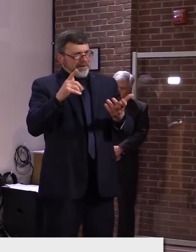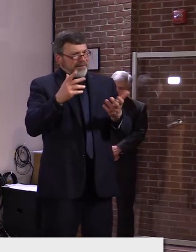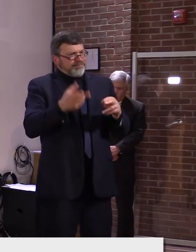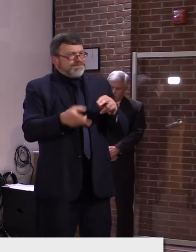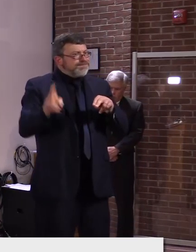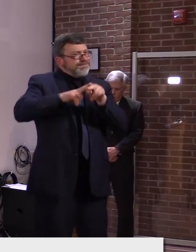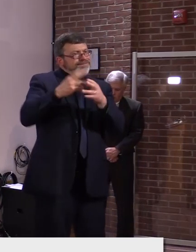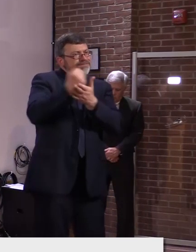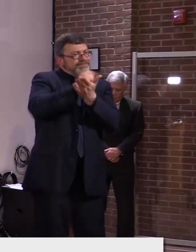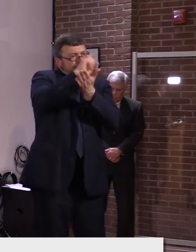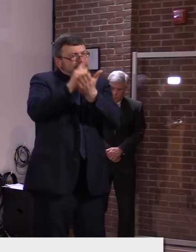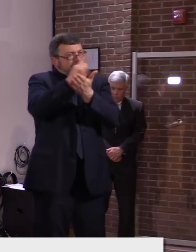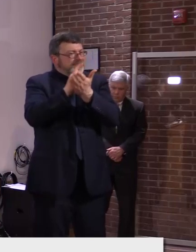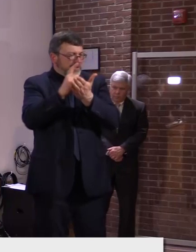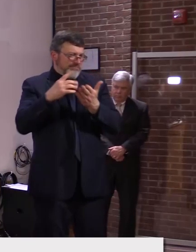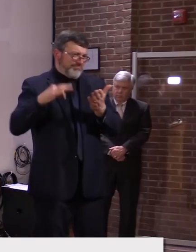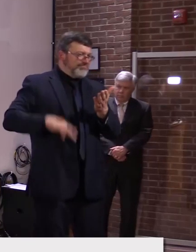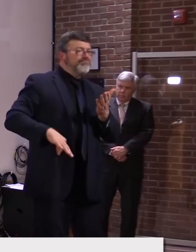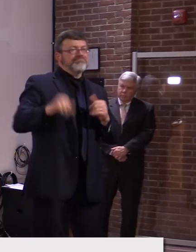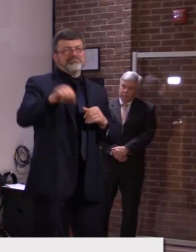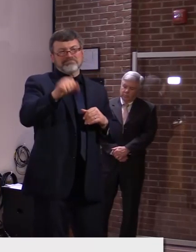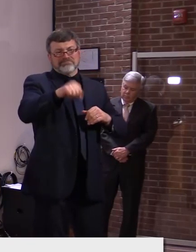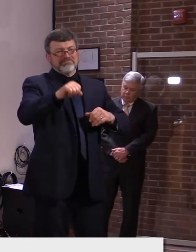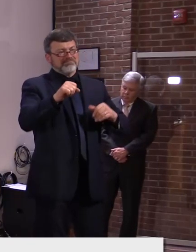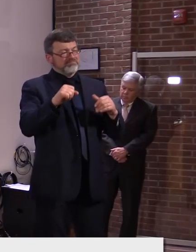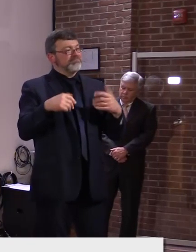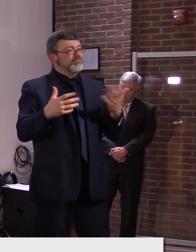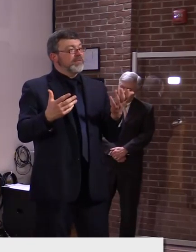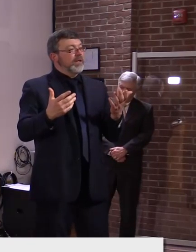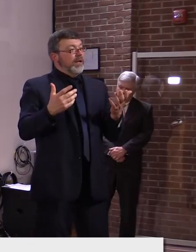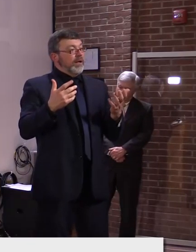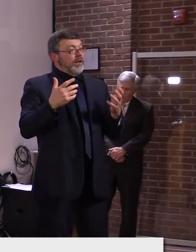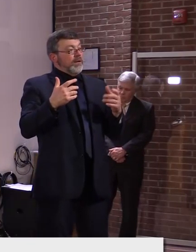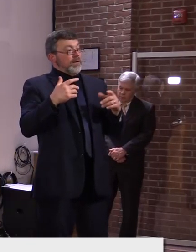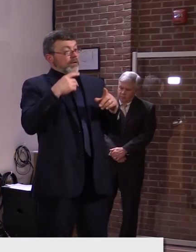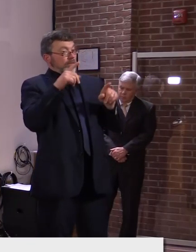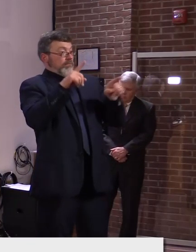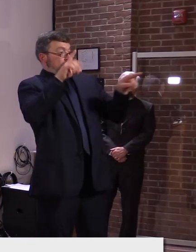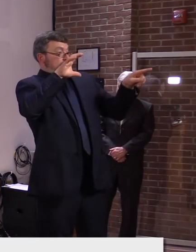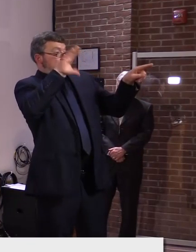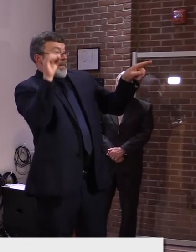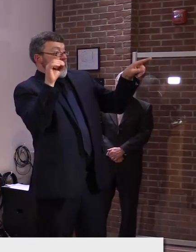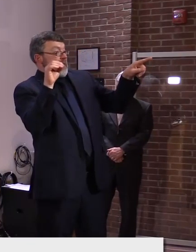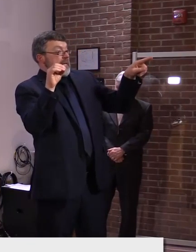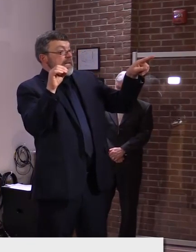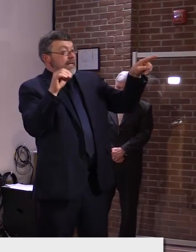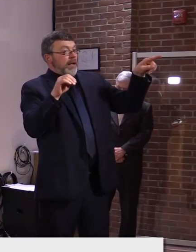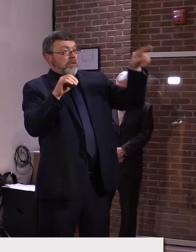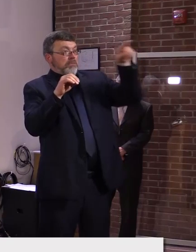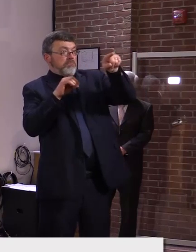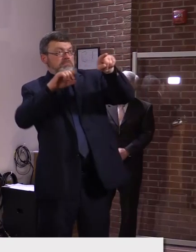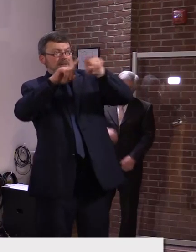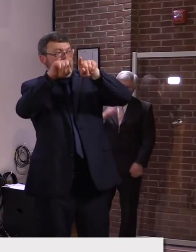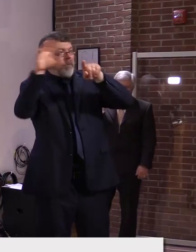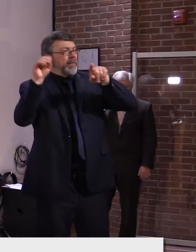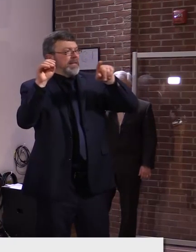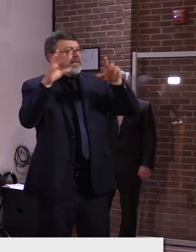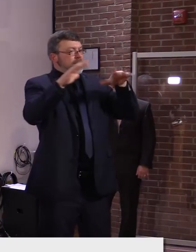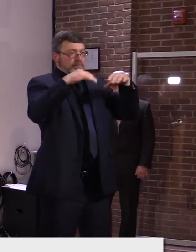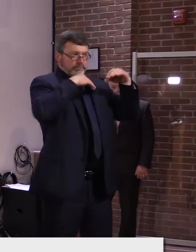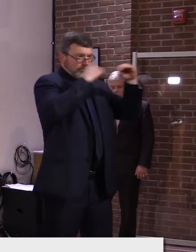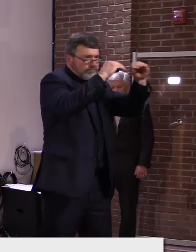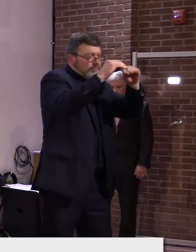at that. We're also, we have to work with our employers. Employers need to train and retrain as well so